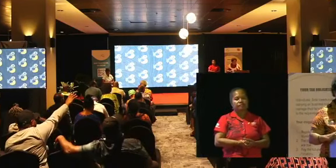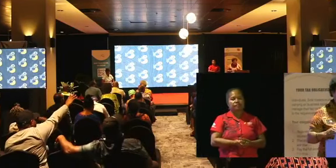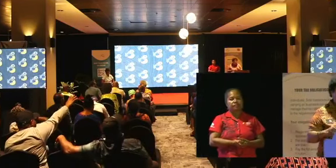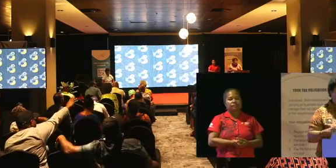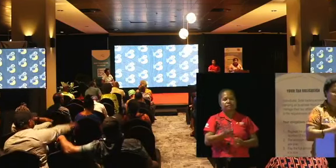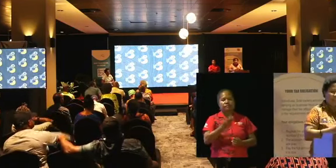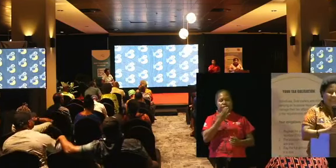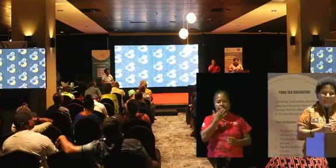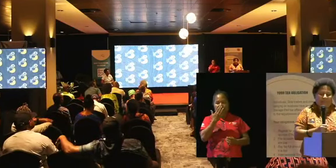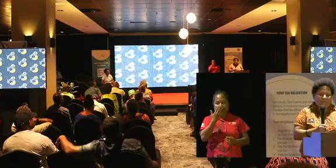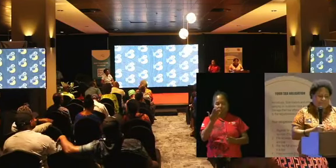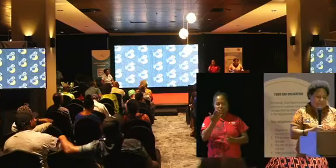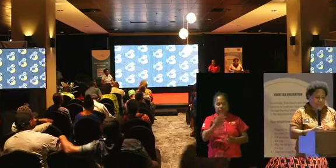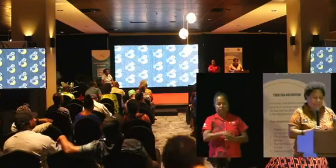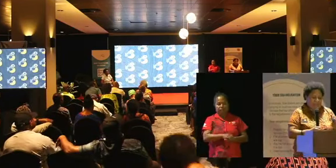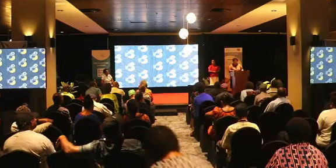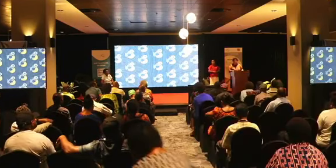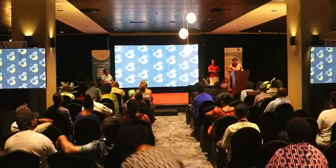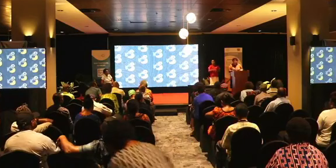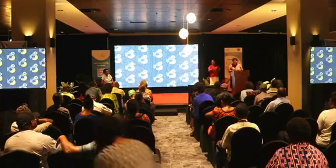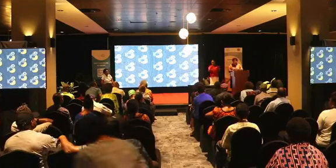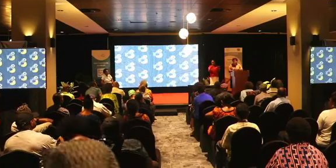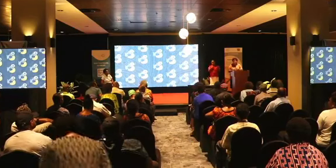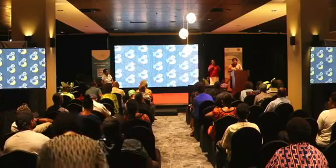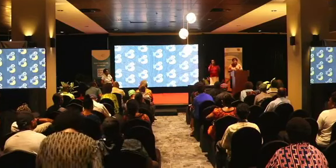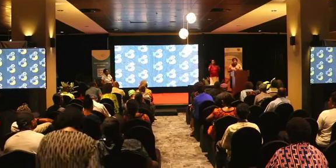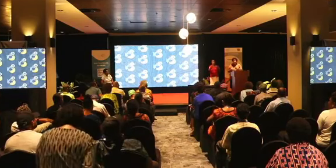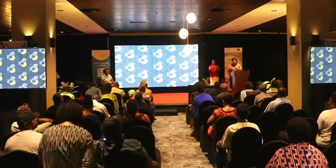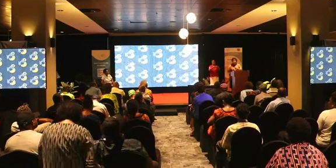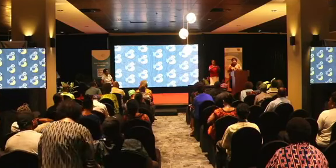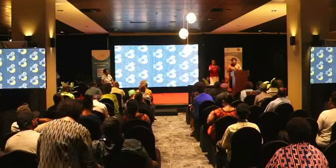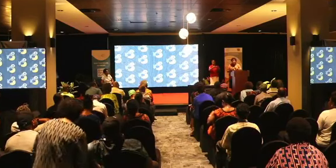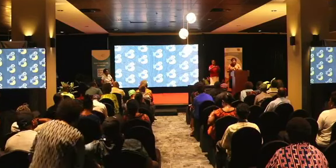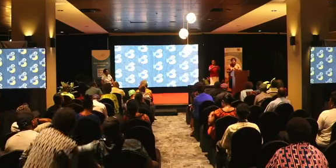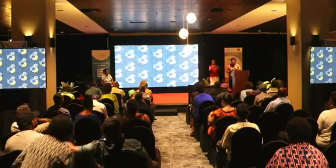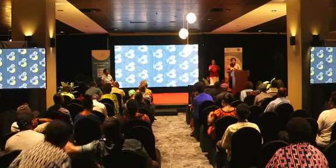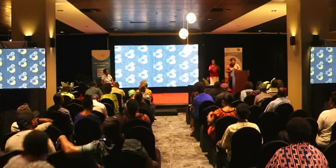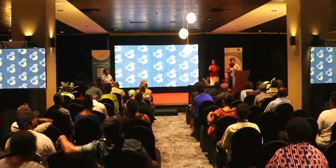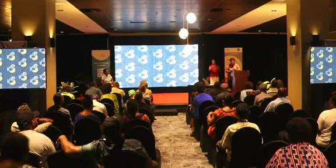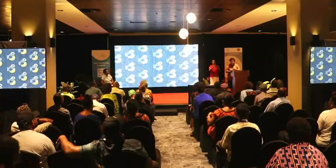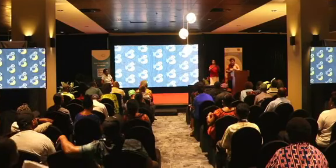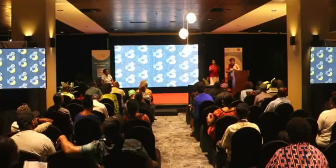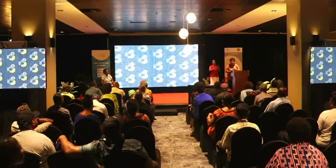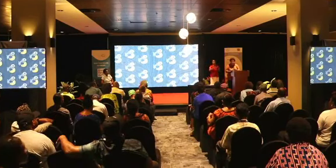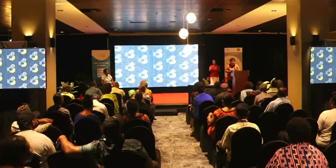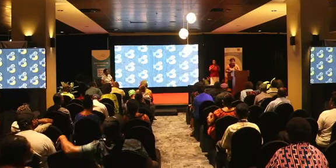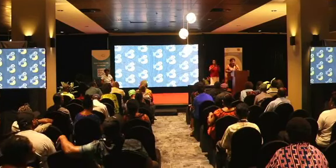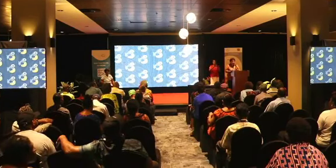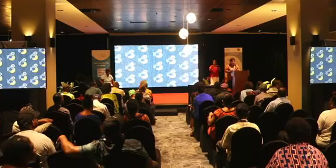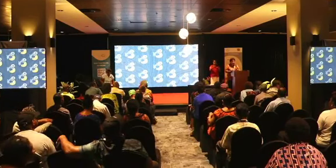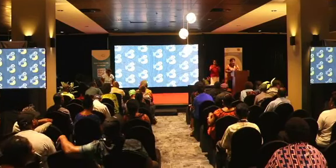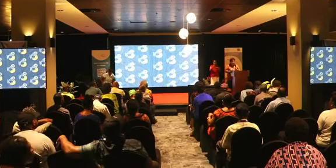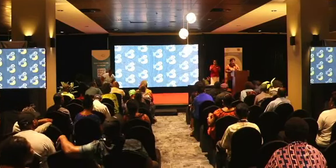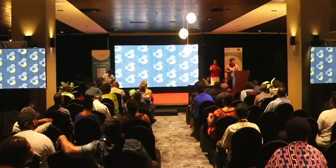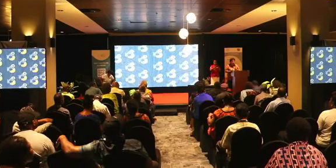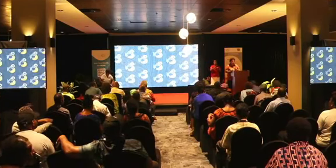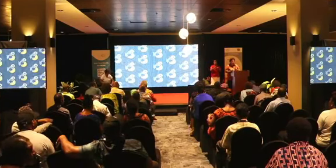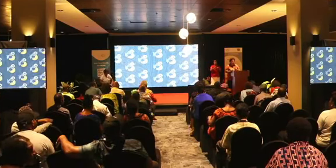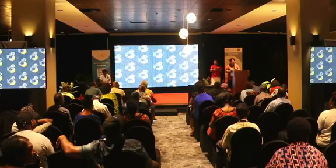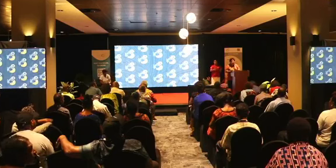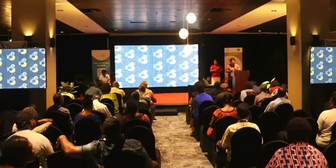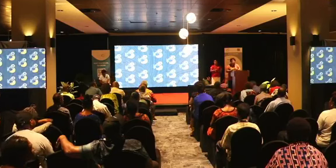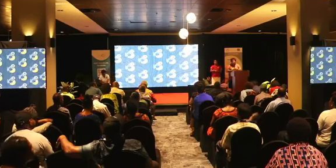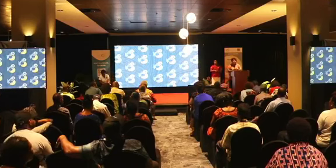Okay, thank you. So I think by me closely, put some official remarks number 9, we can close him